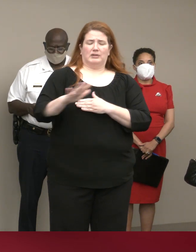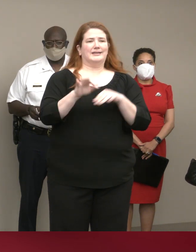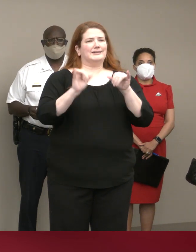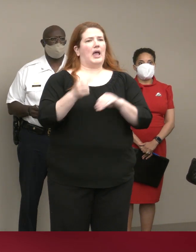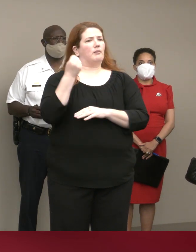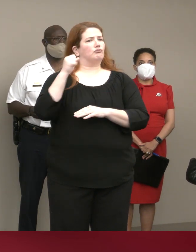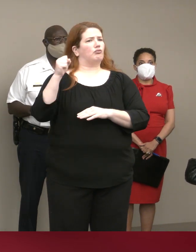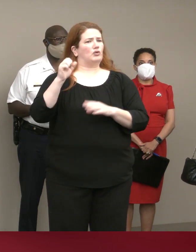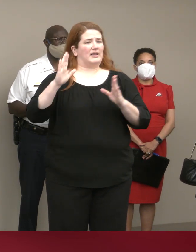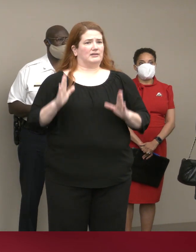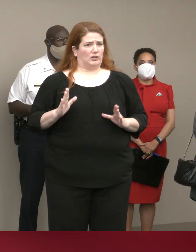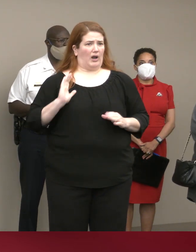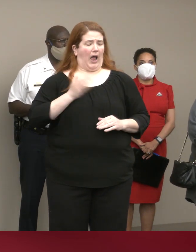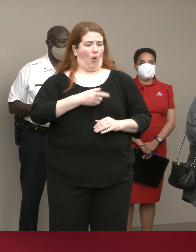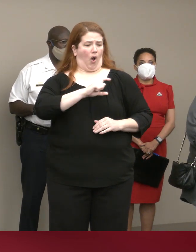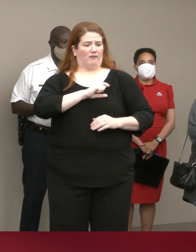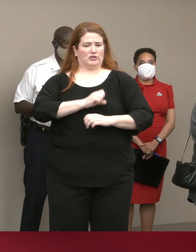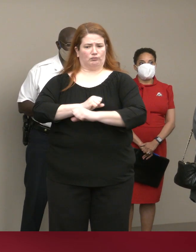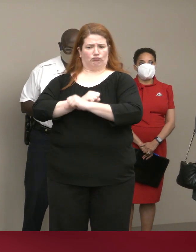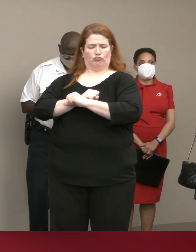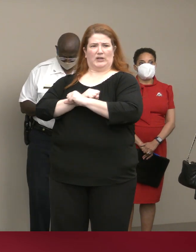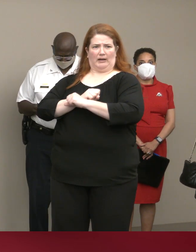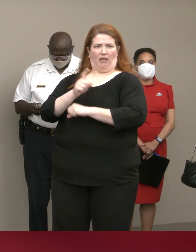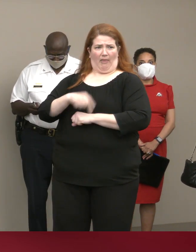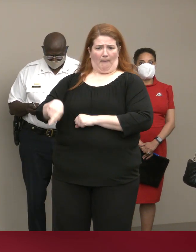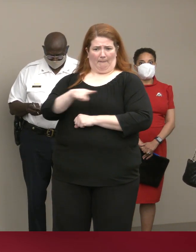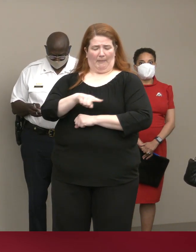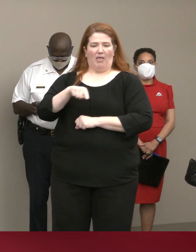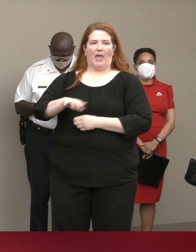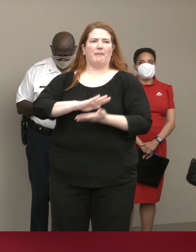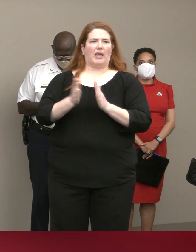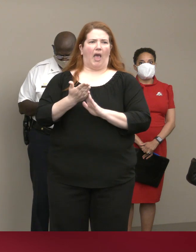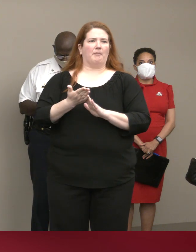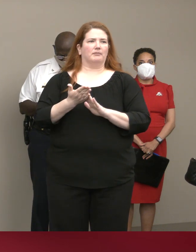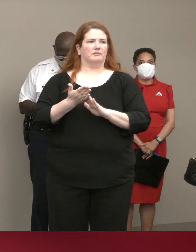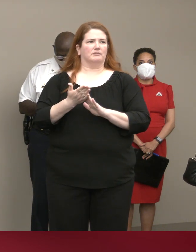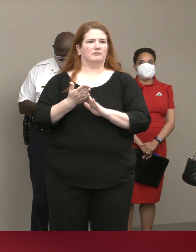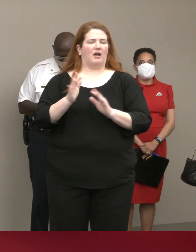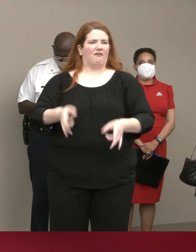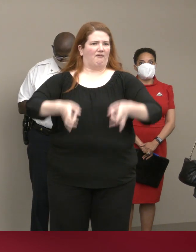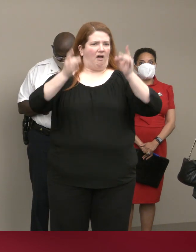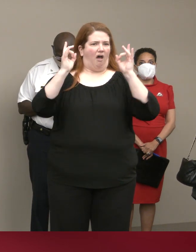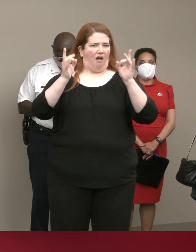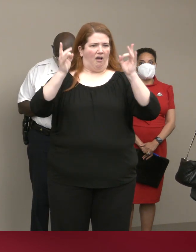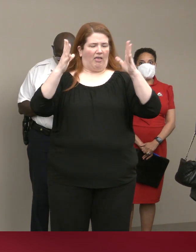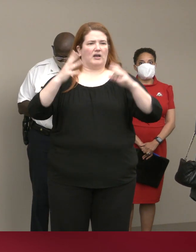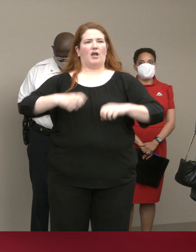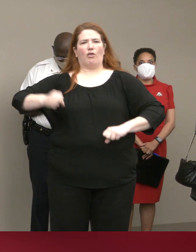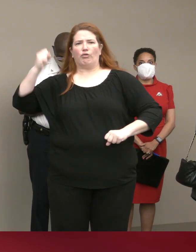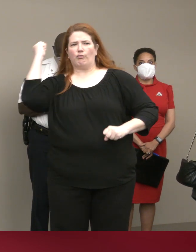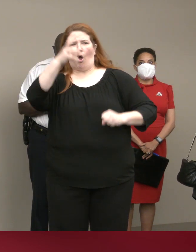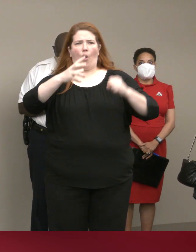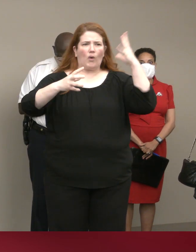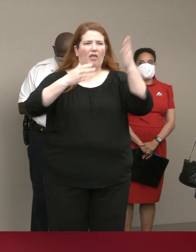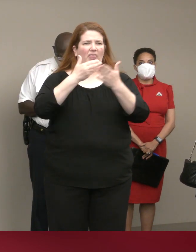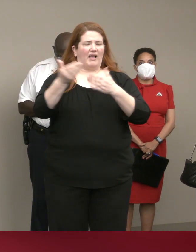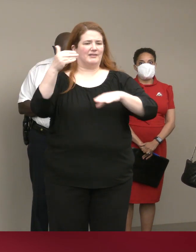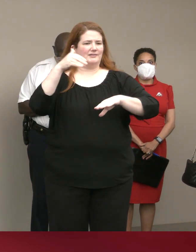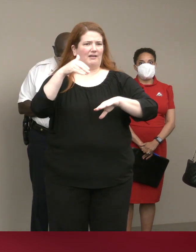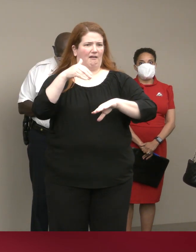our officers protected turned violent against them, throwing objects at